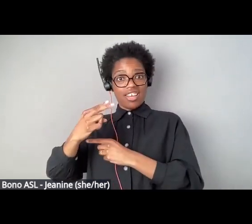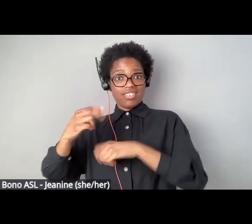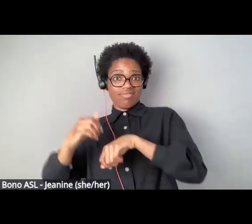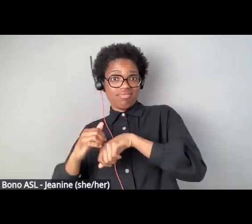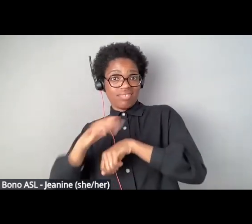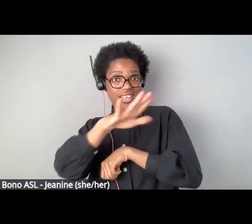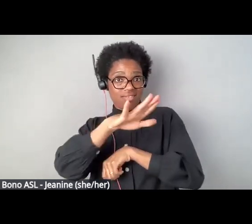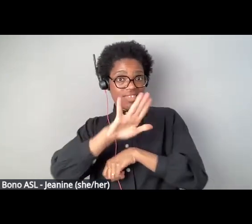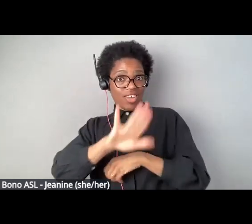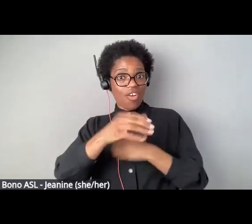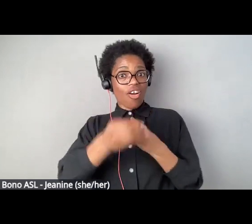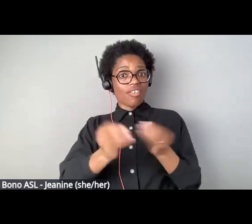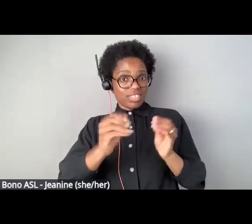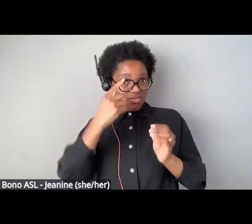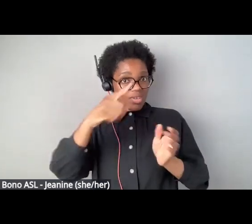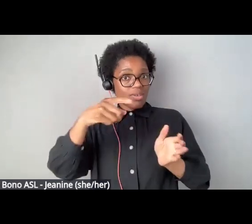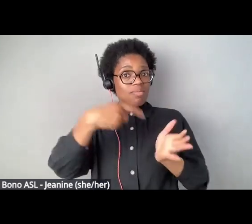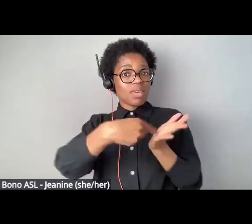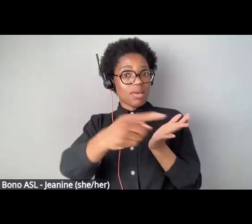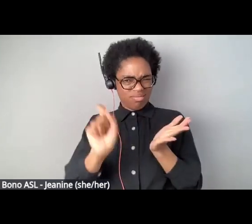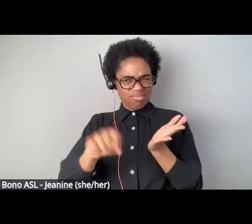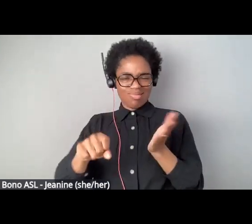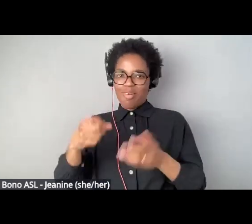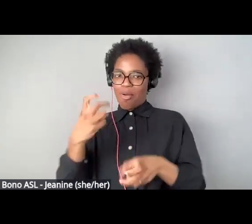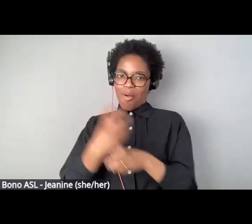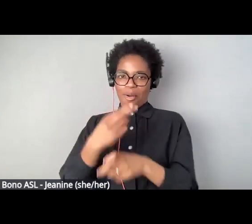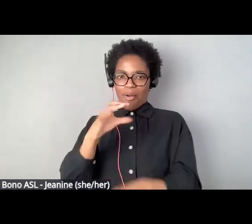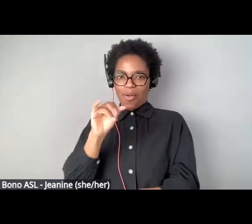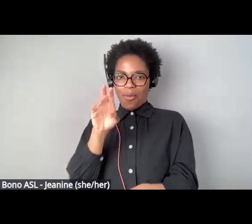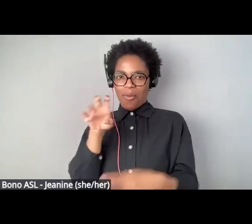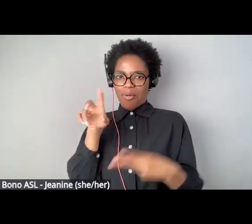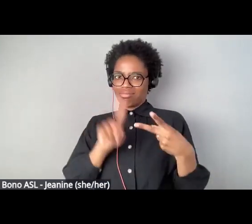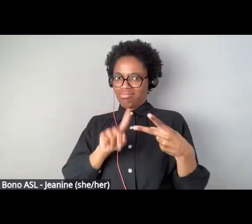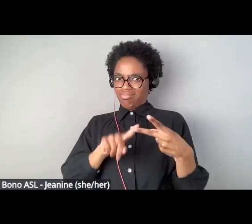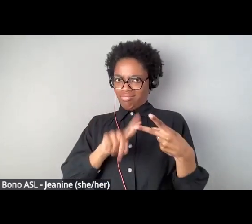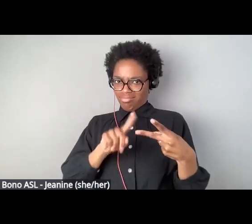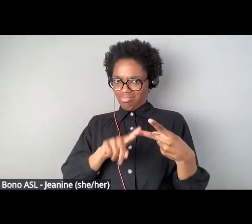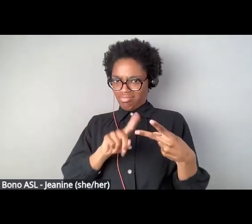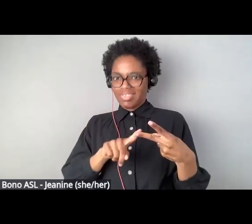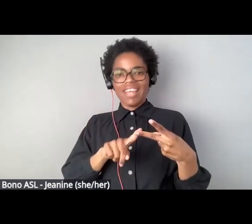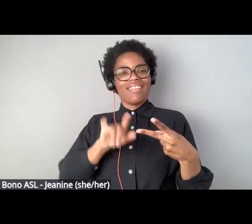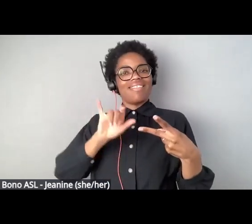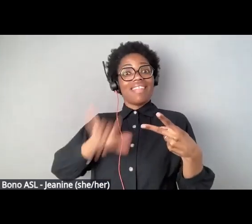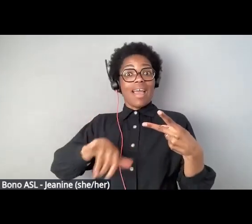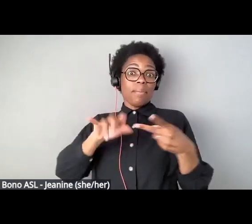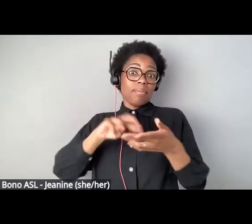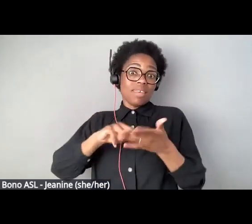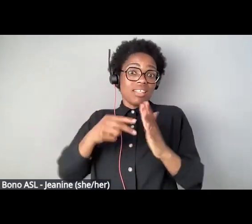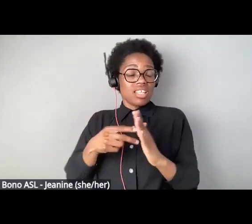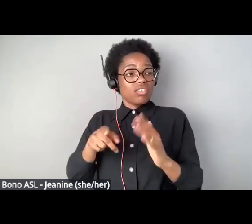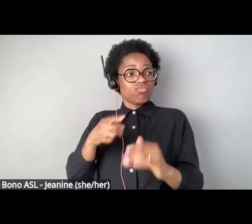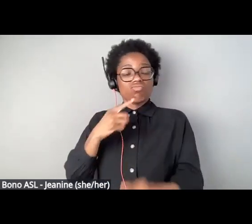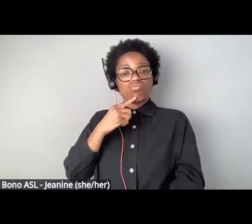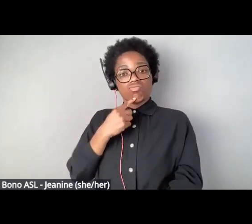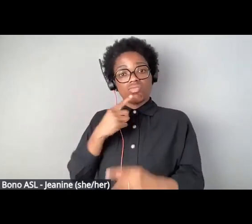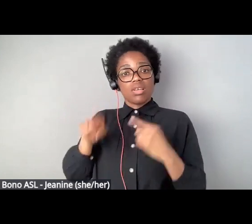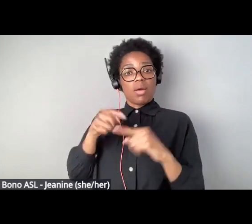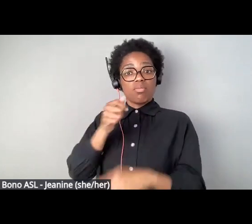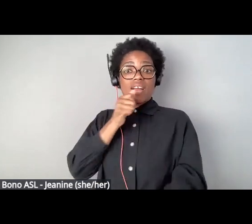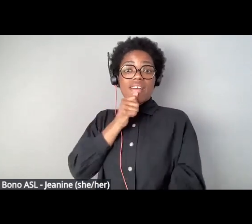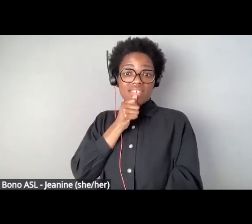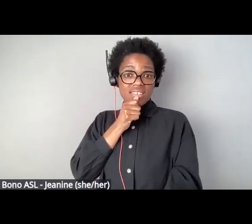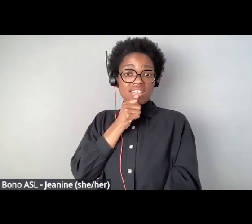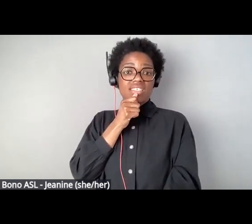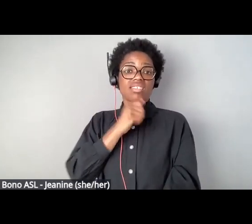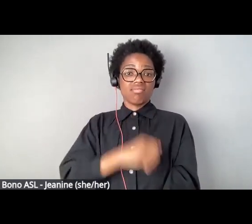recommend, absolutely looking for those options that prioritize privacy in that way, because that means they're serious. And I am going to put